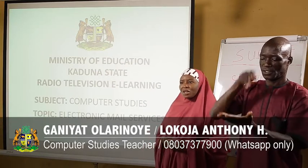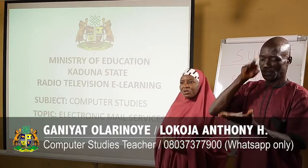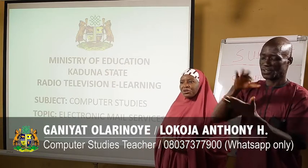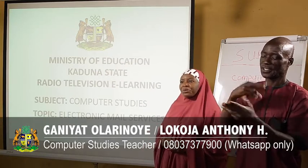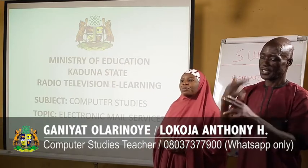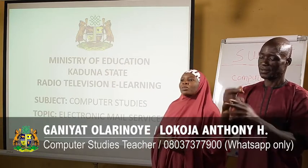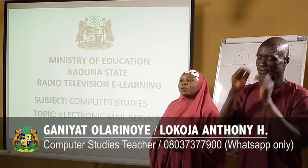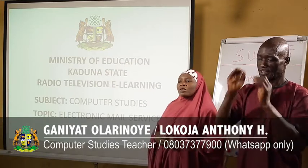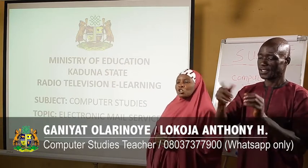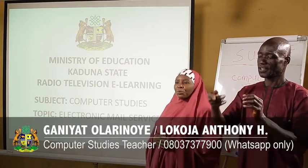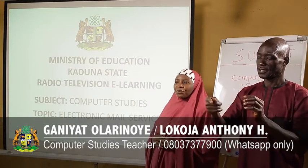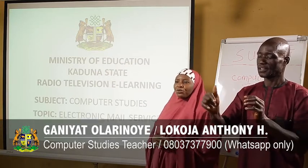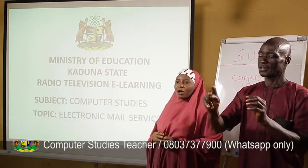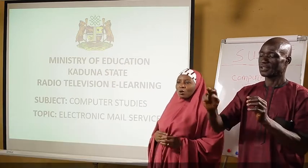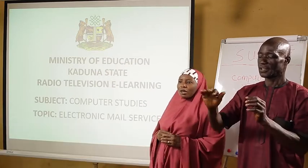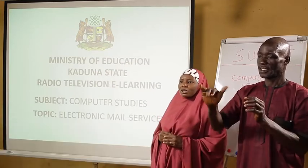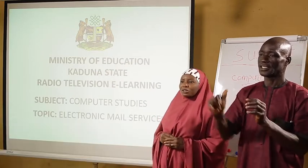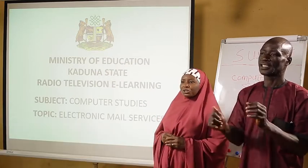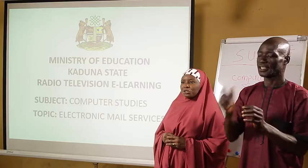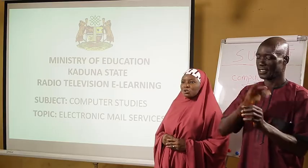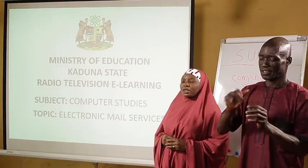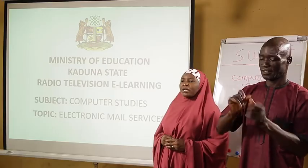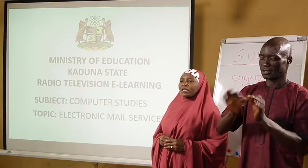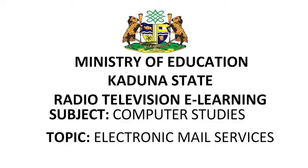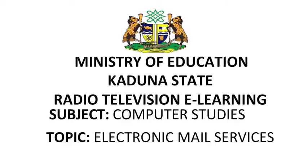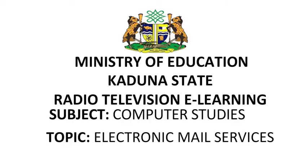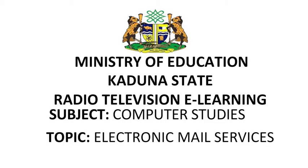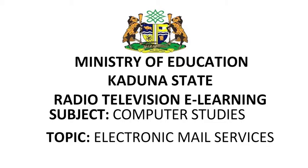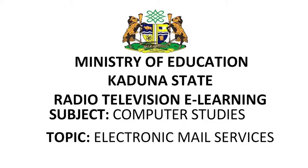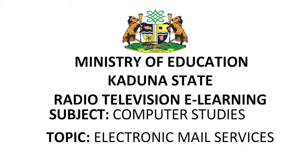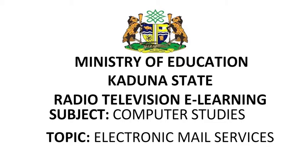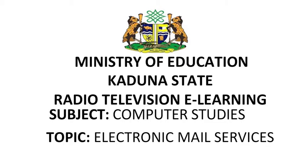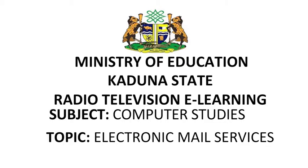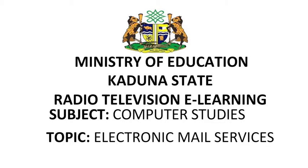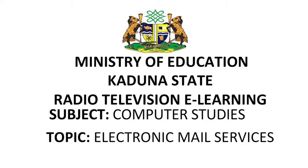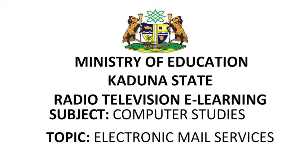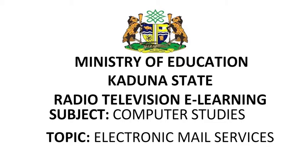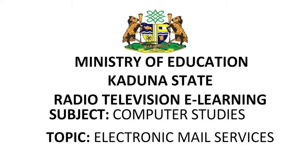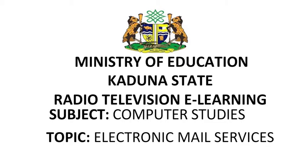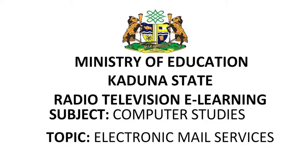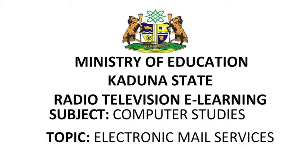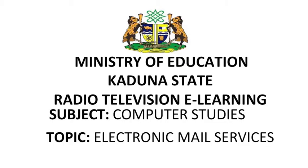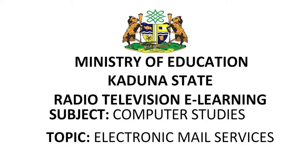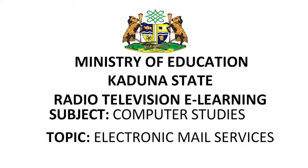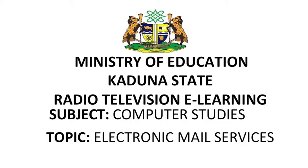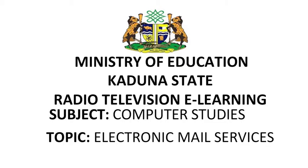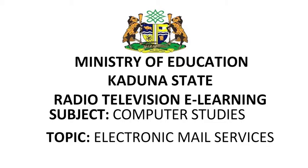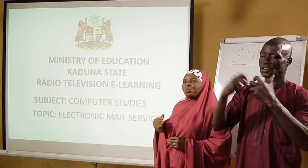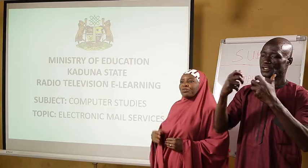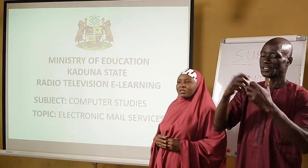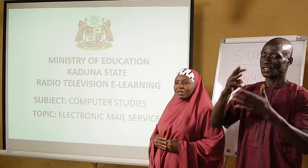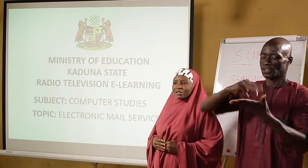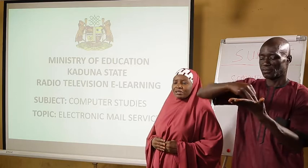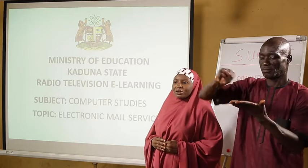Ganiat Olarinoye. The topic for our discussion today is on electronic mail services. In